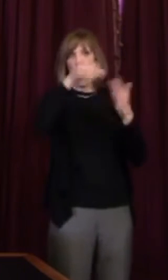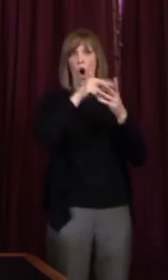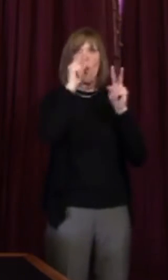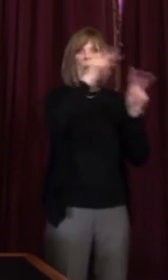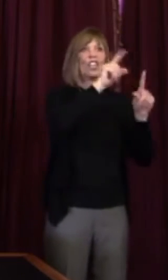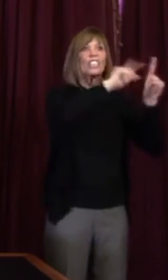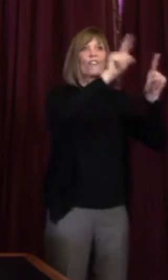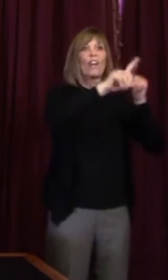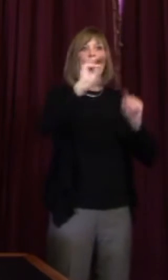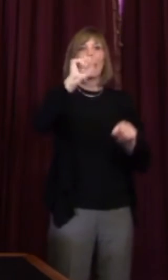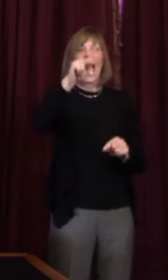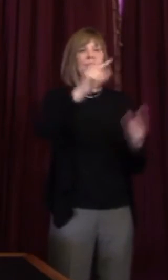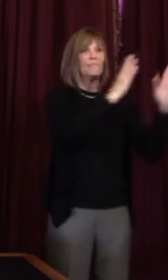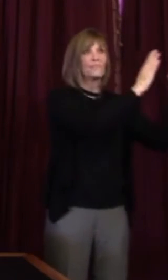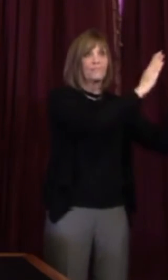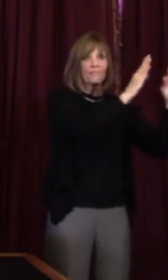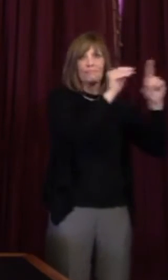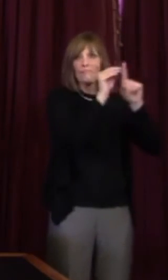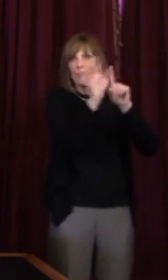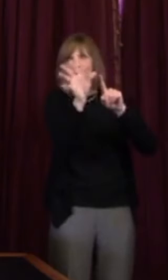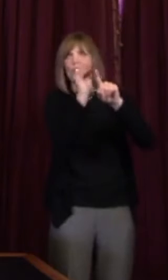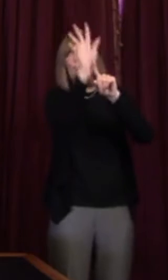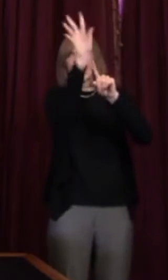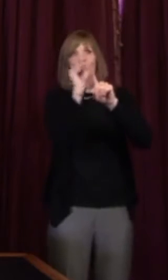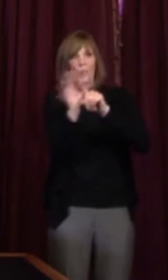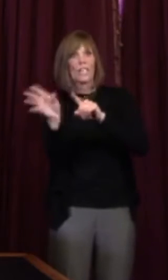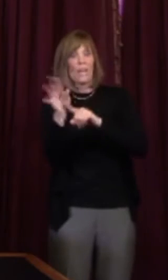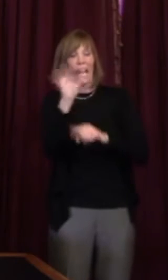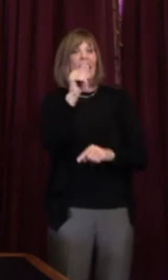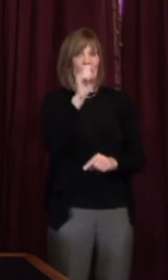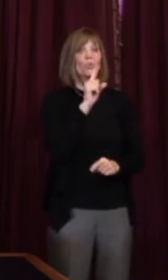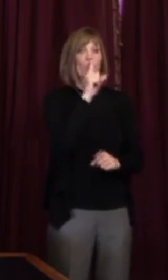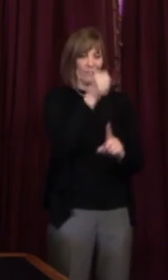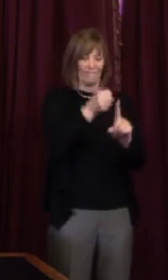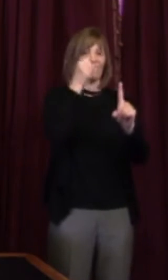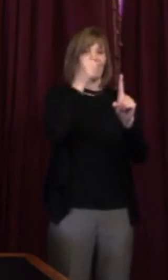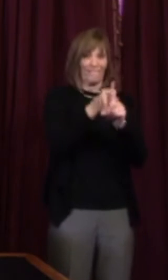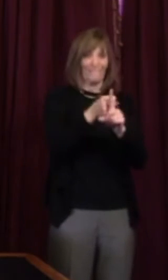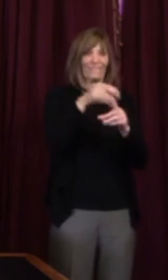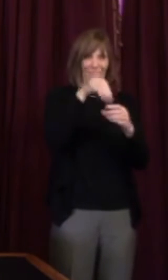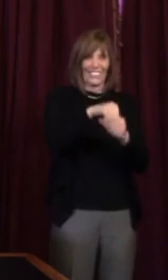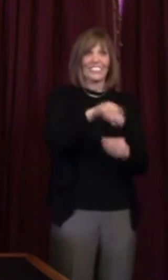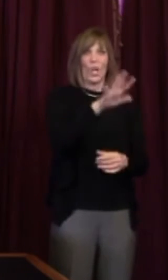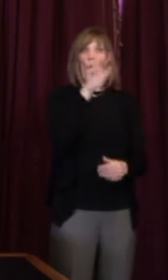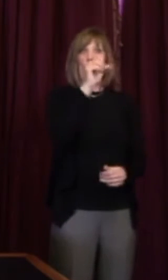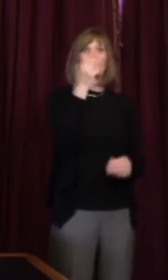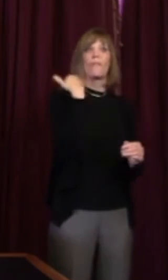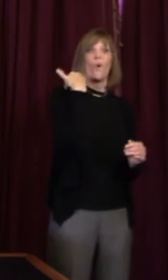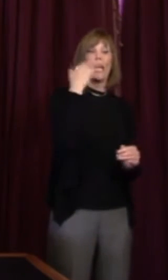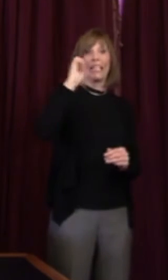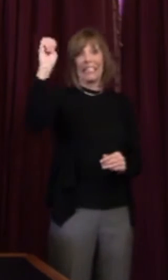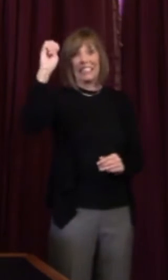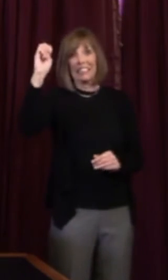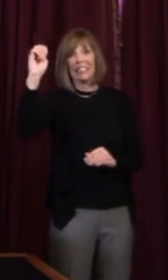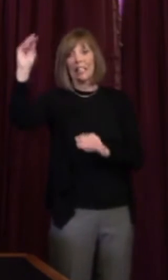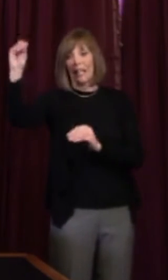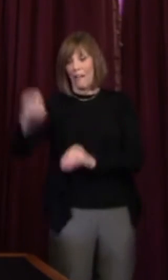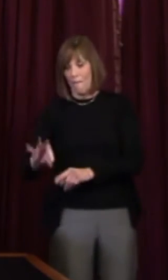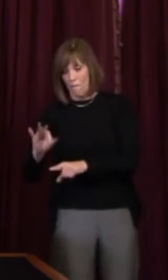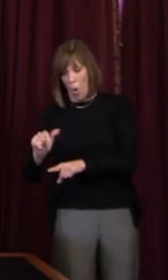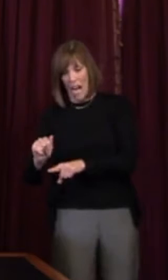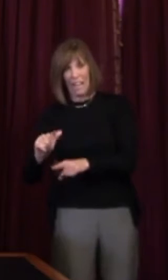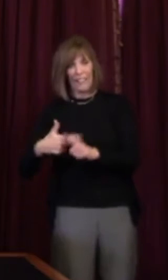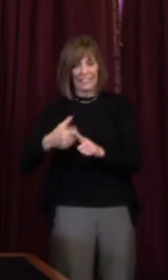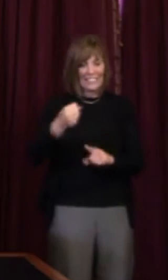the various maps that have shown how the virus moves, and it is definitely moving. It was over on the East Coast, then it moved down to Florida, then it